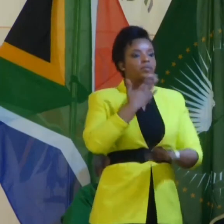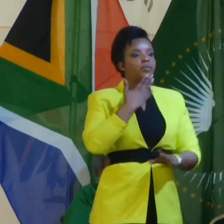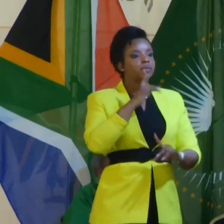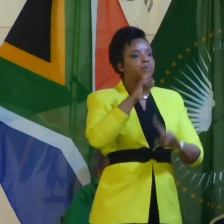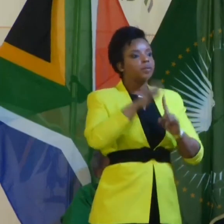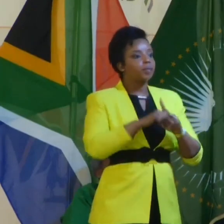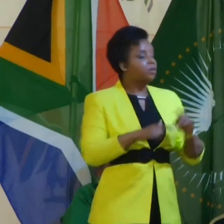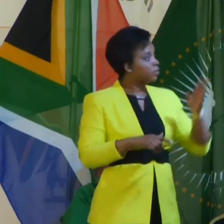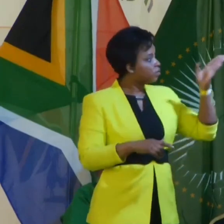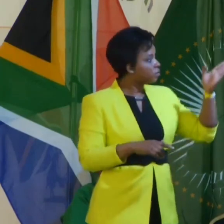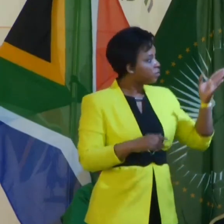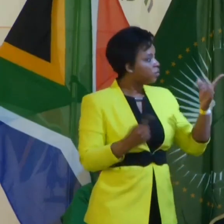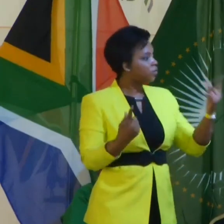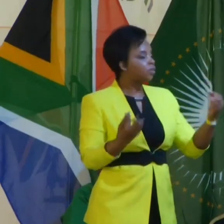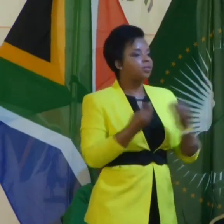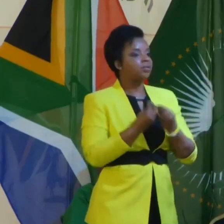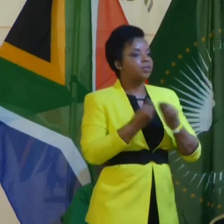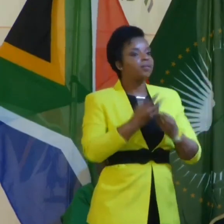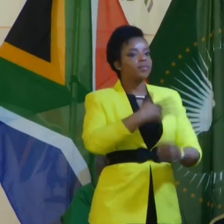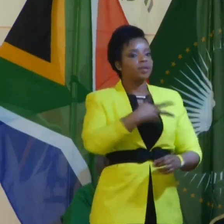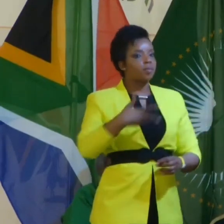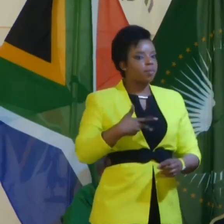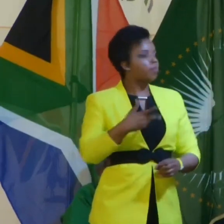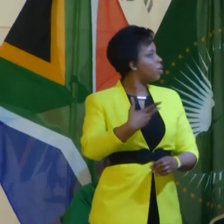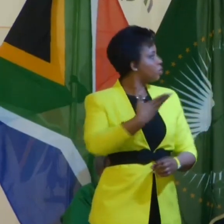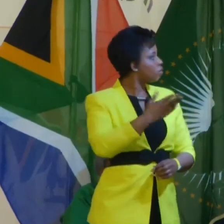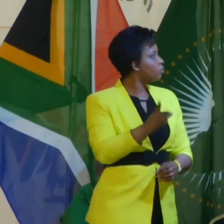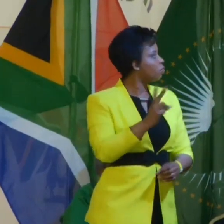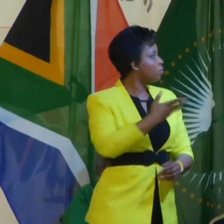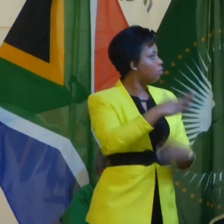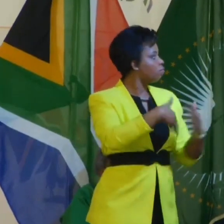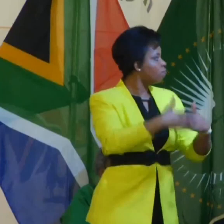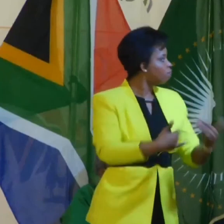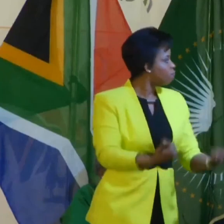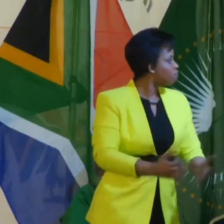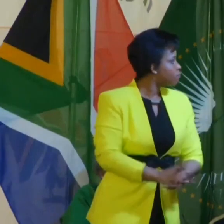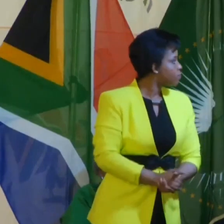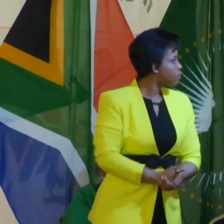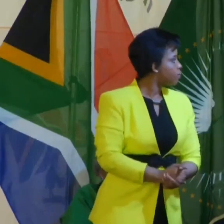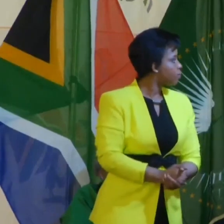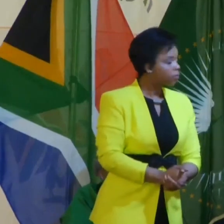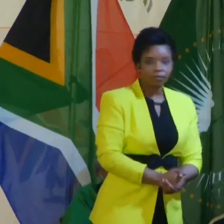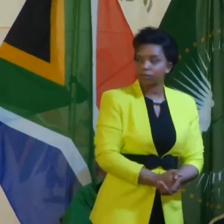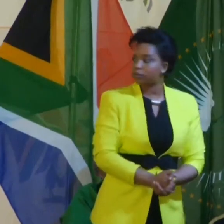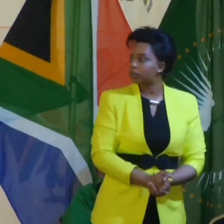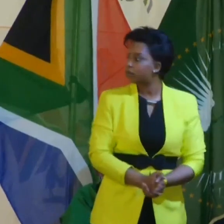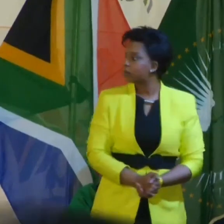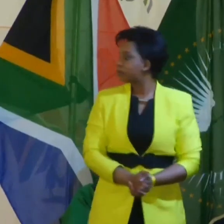re performele ke ena ola ke mmeli ena. Over to you, my darling.